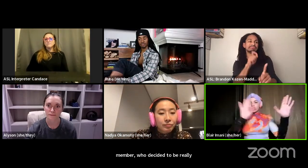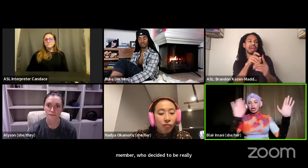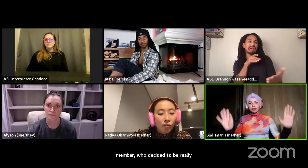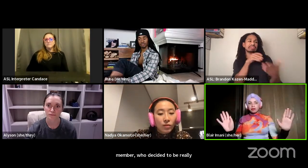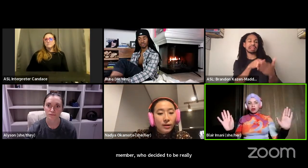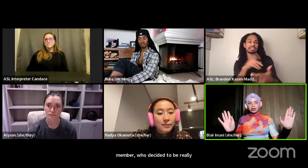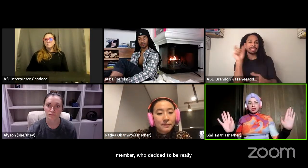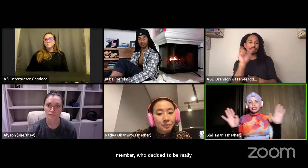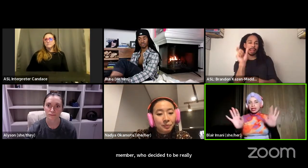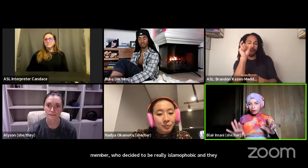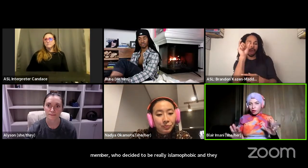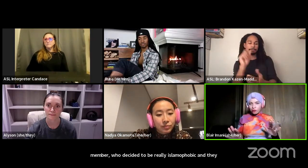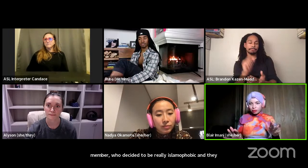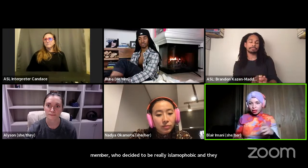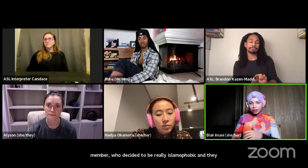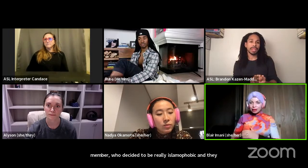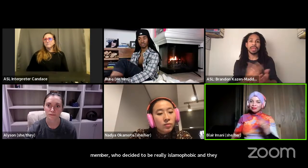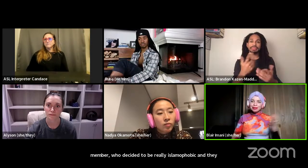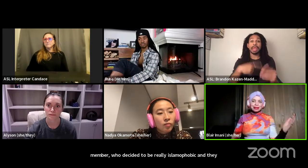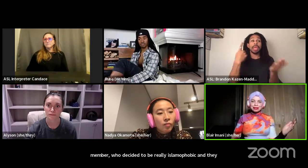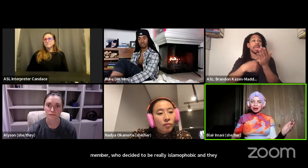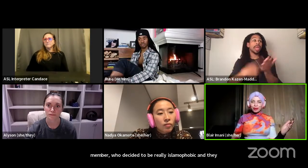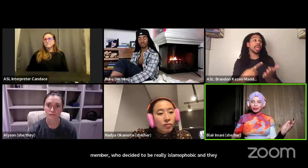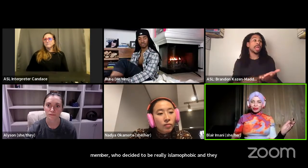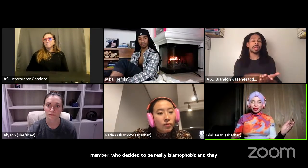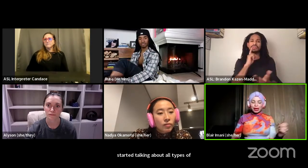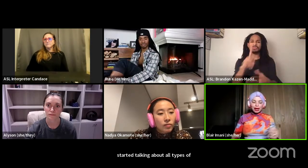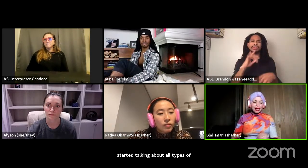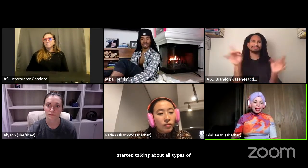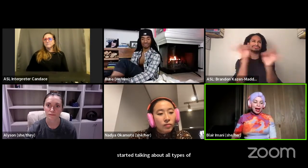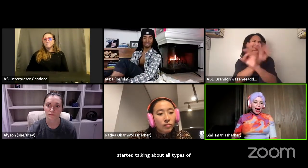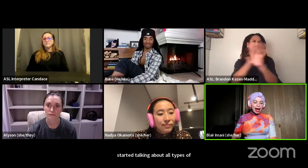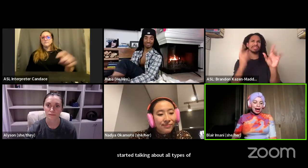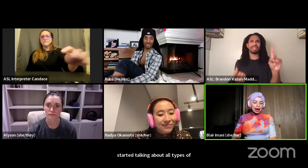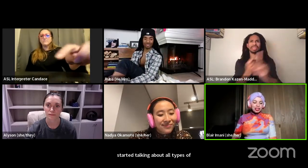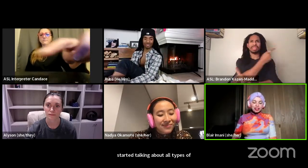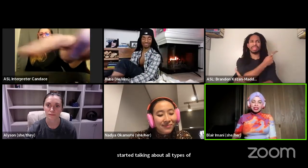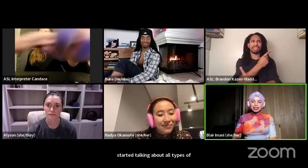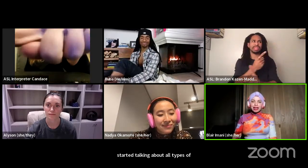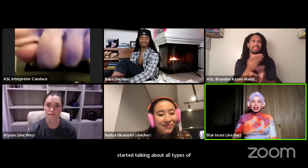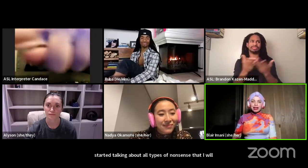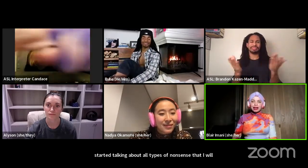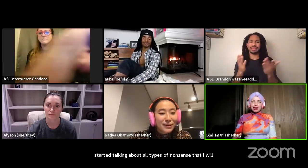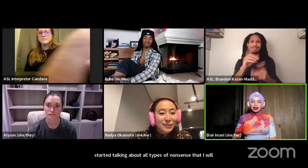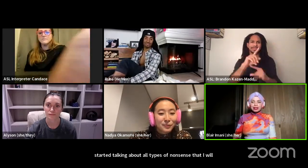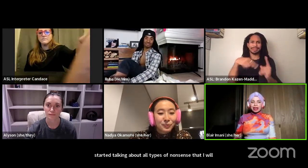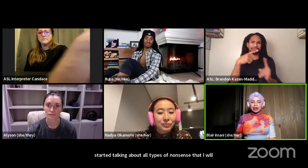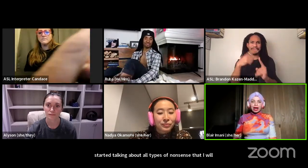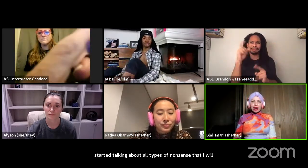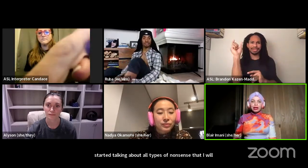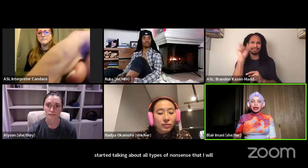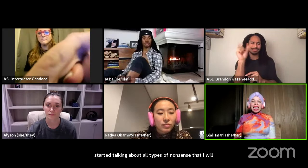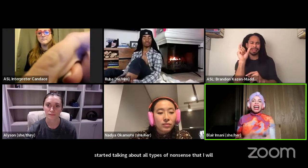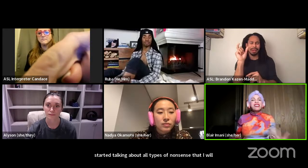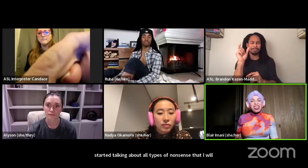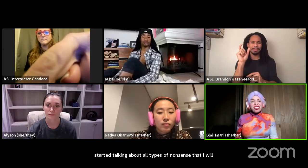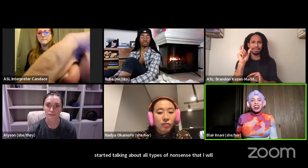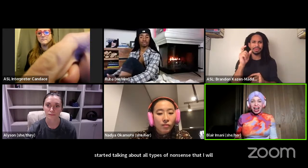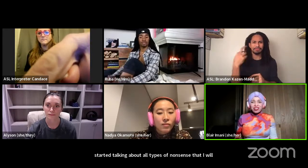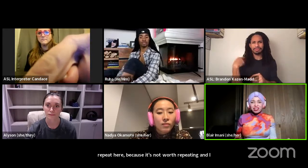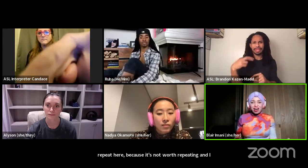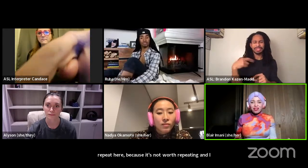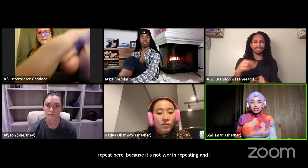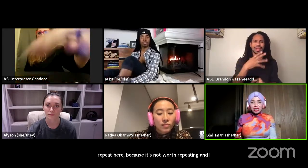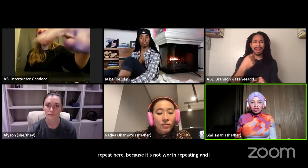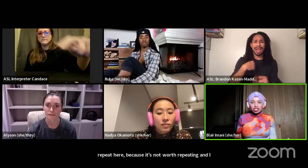talking about all types of nonsense that I won't repeat here because it's not worth repeating. And I just decided and said out loud, I'd